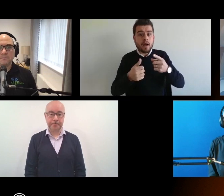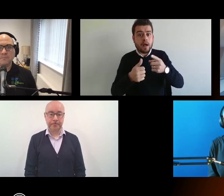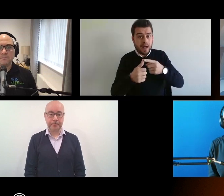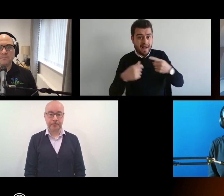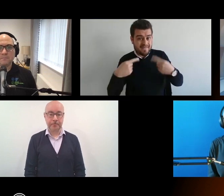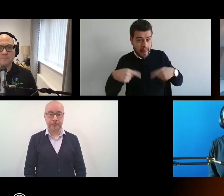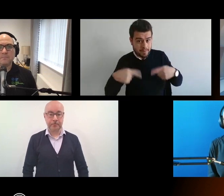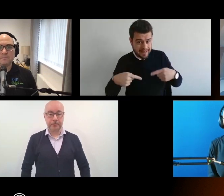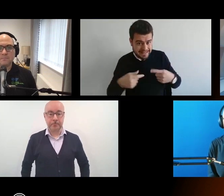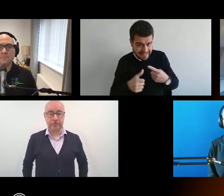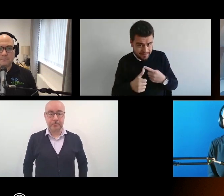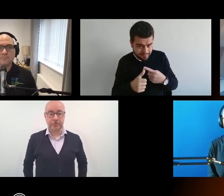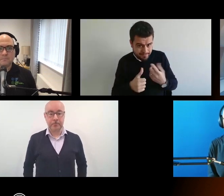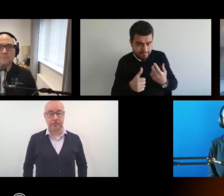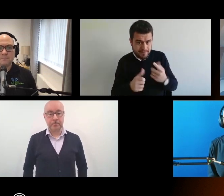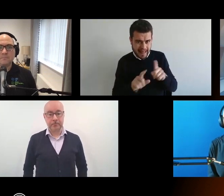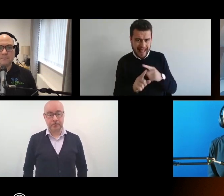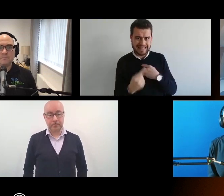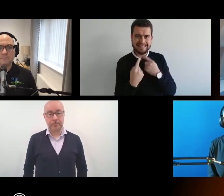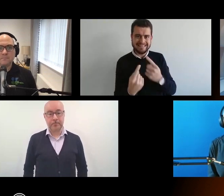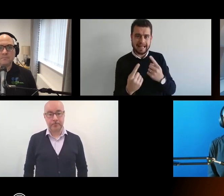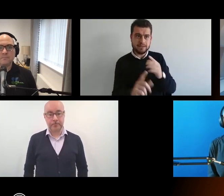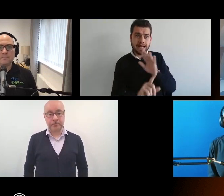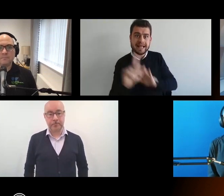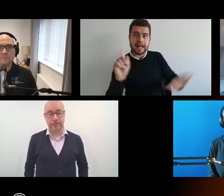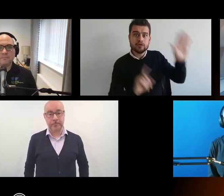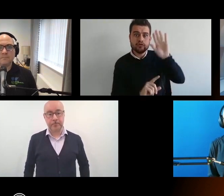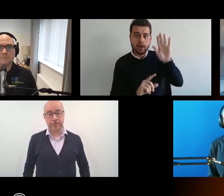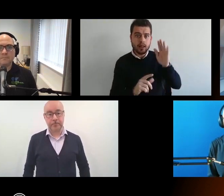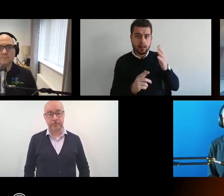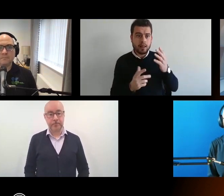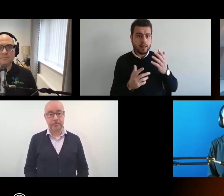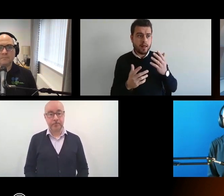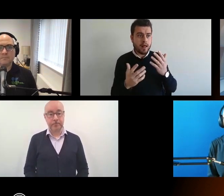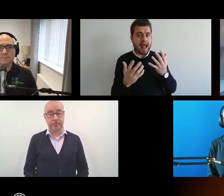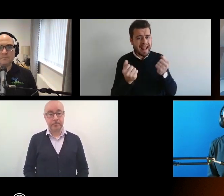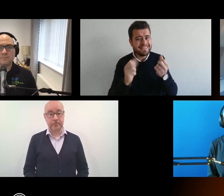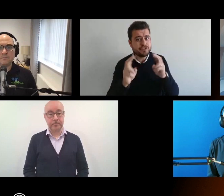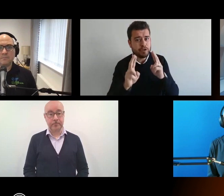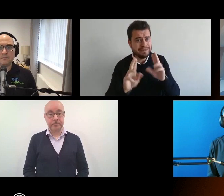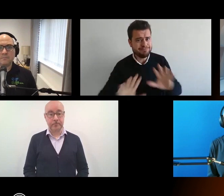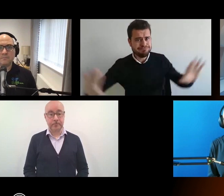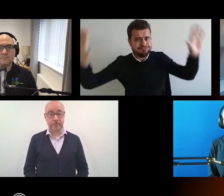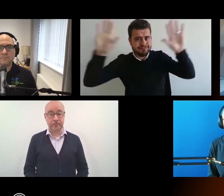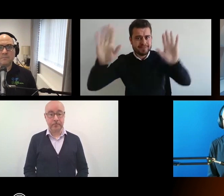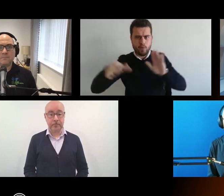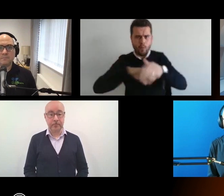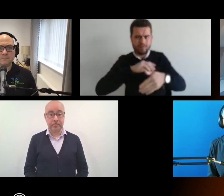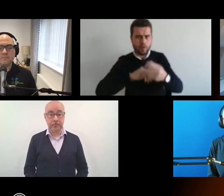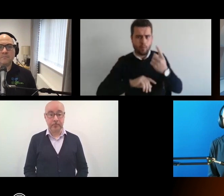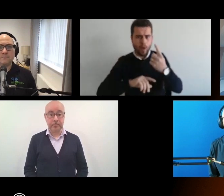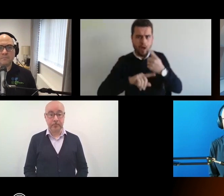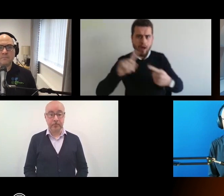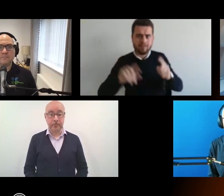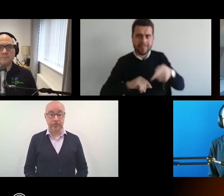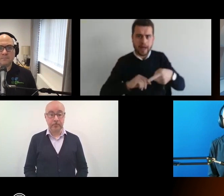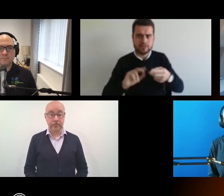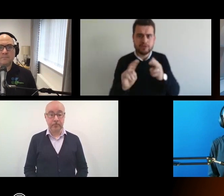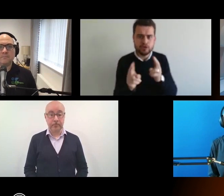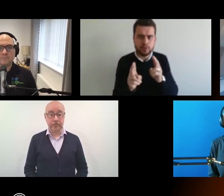have sufficient time to make sure that you have the interpreters available that you need to. We